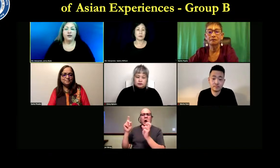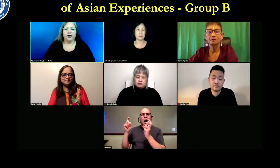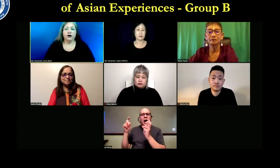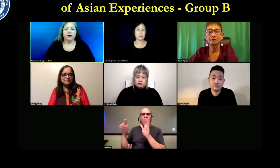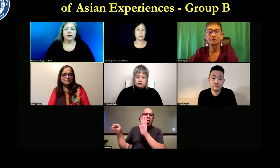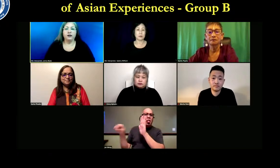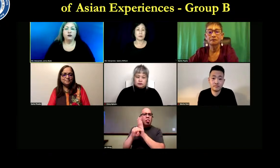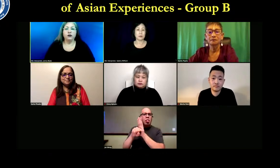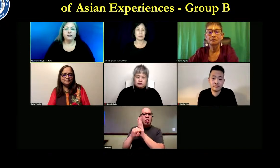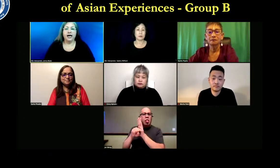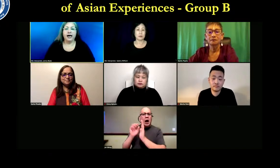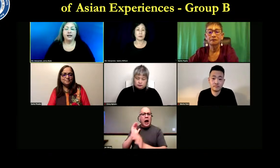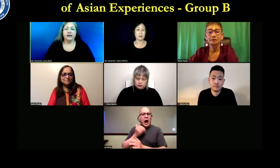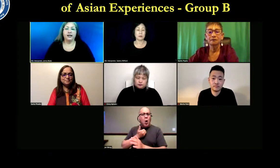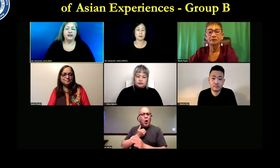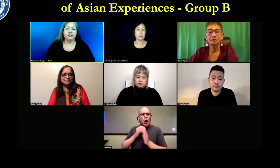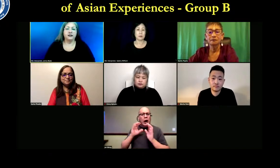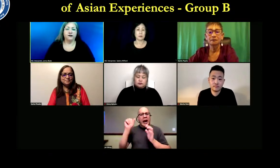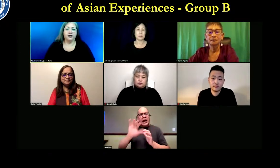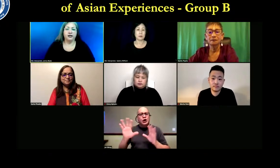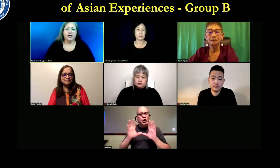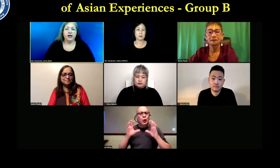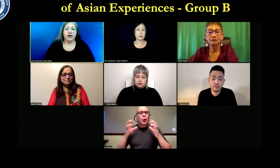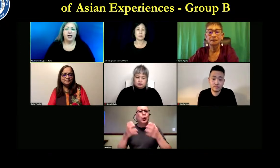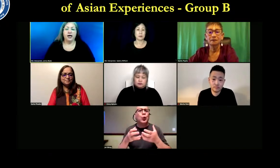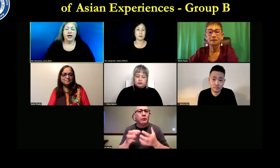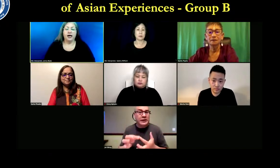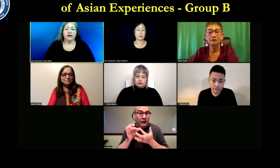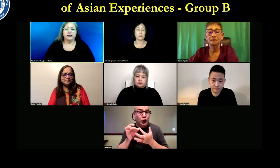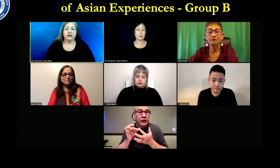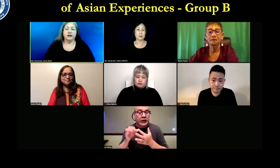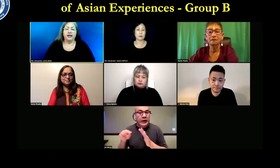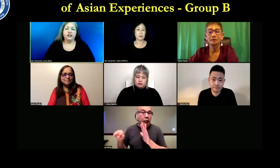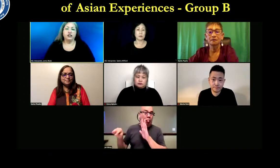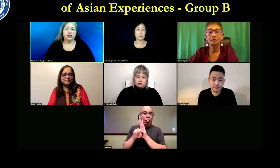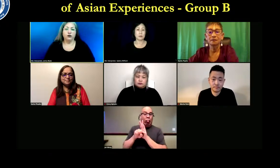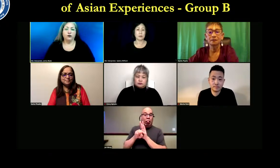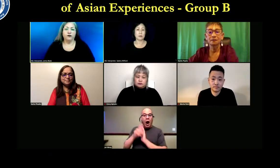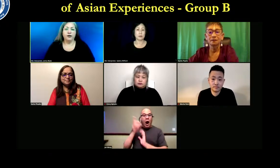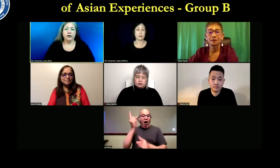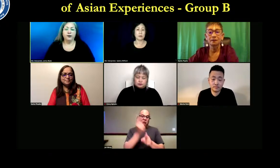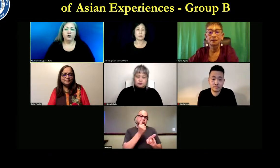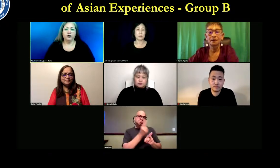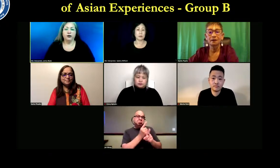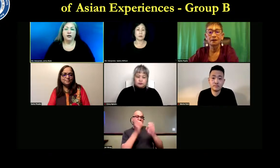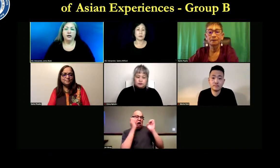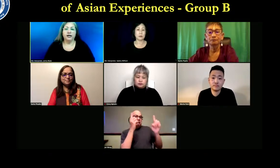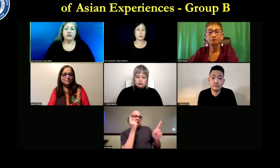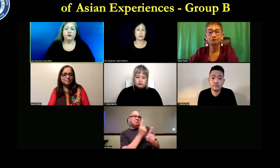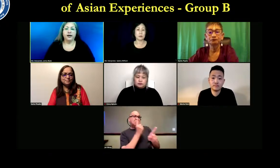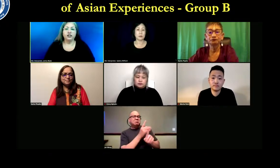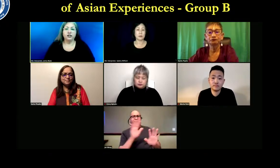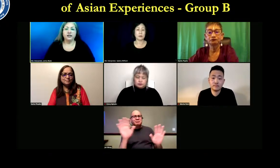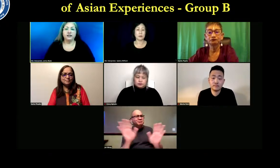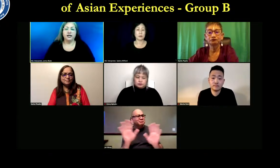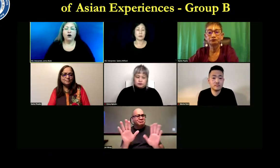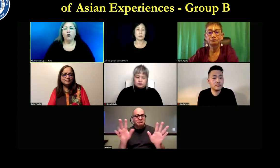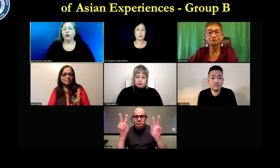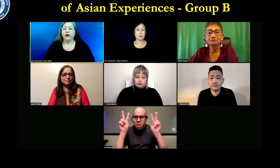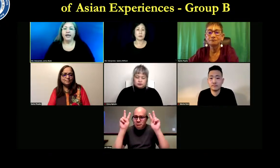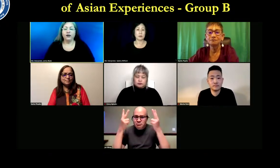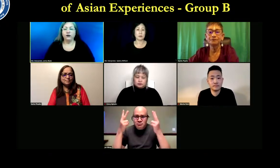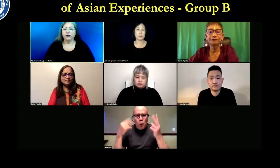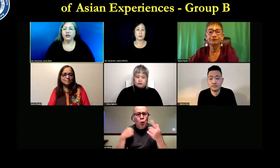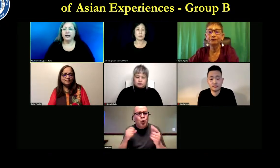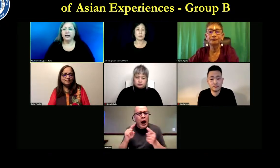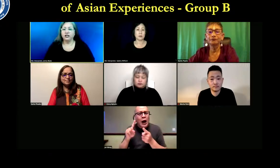understand without being looked at negatively as an Asian group of people, especially saying, oh,